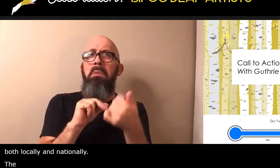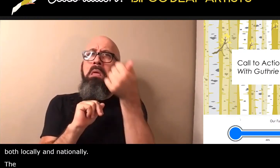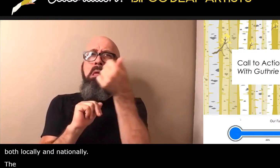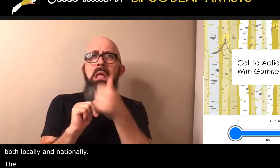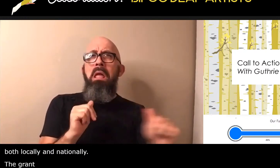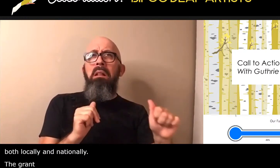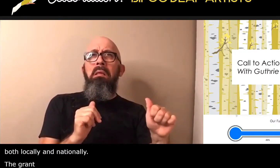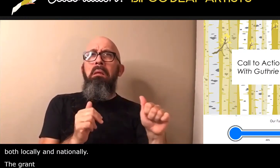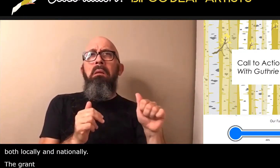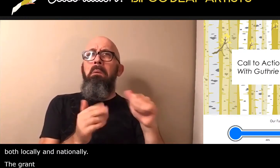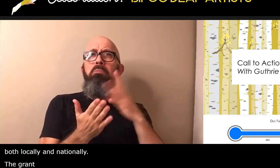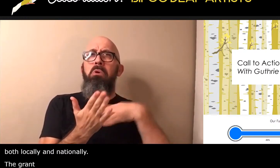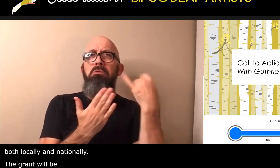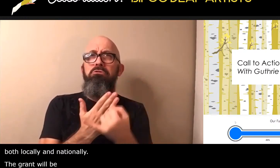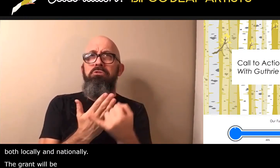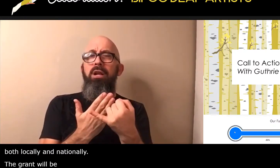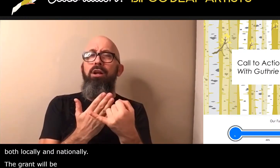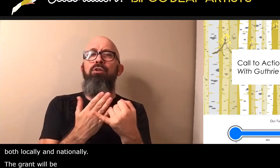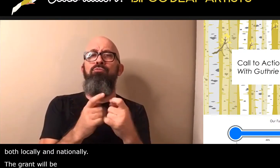will be unrestricted.